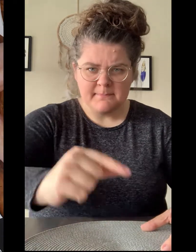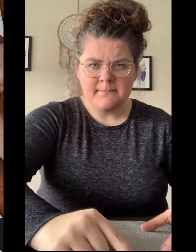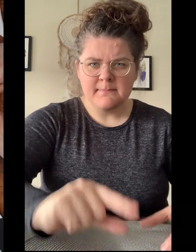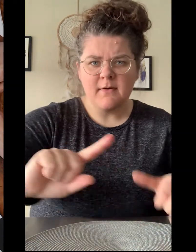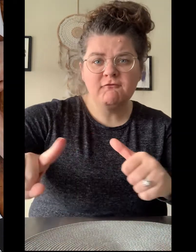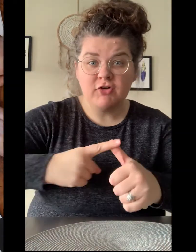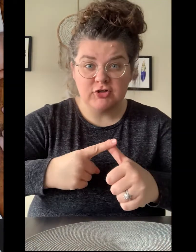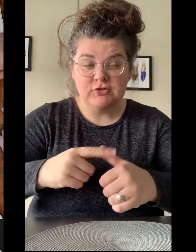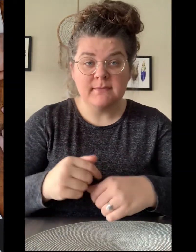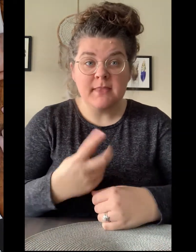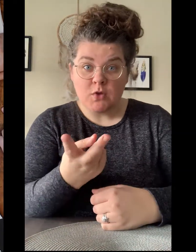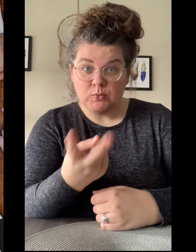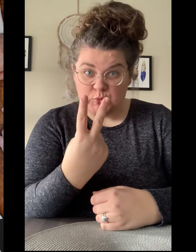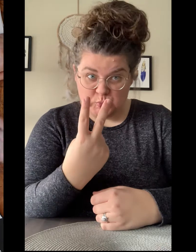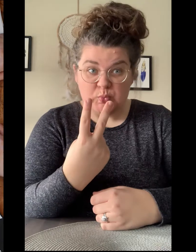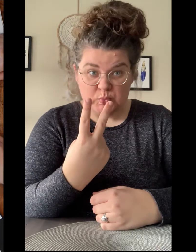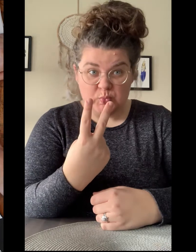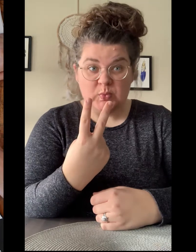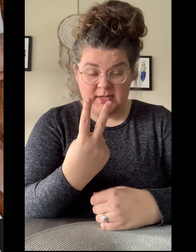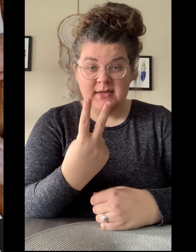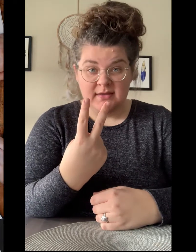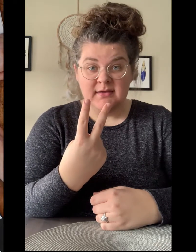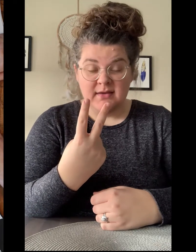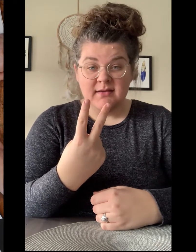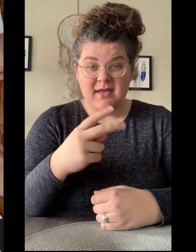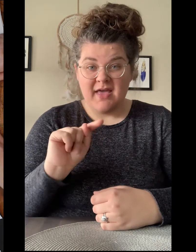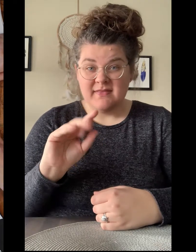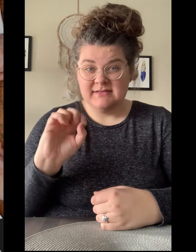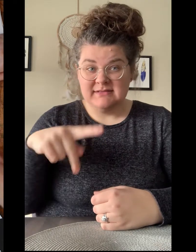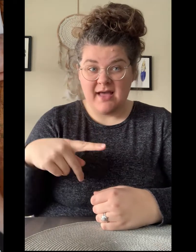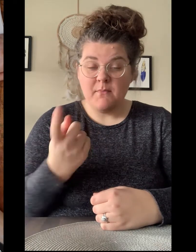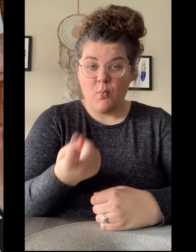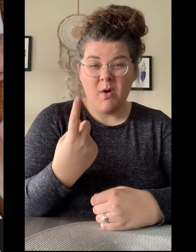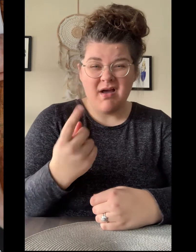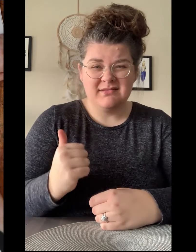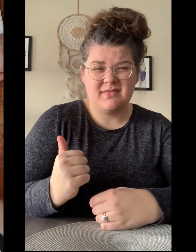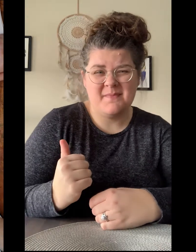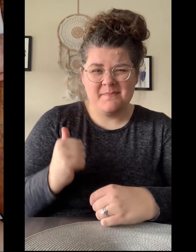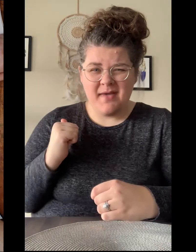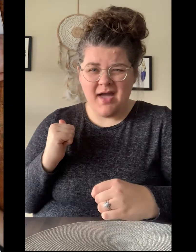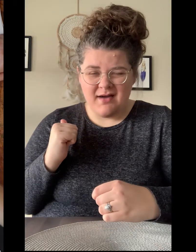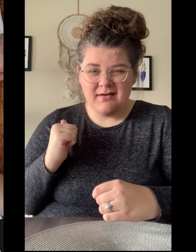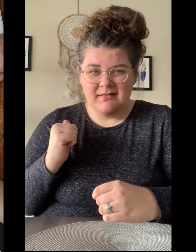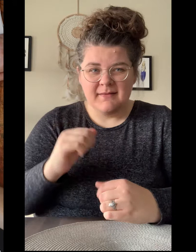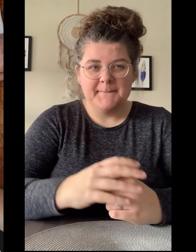But you want 2 up towards the top here. 1 kind of sticks out towards the back part.